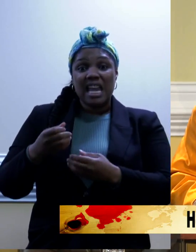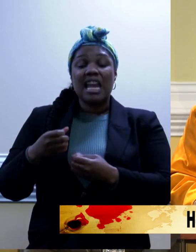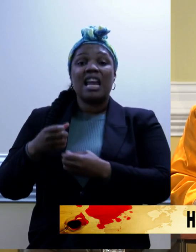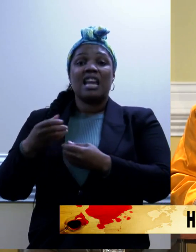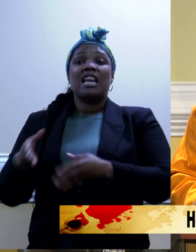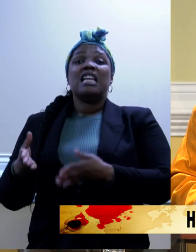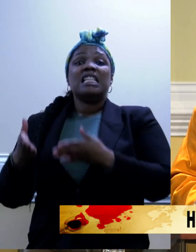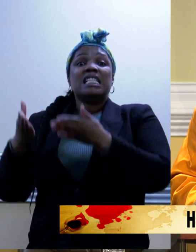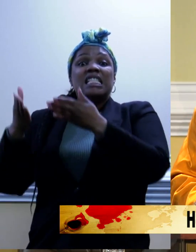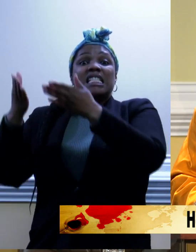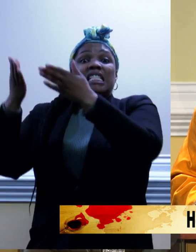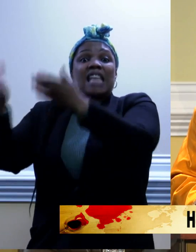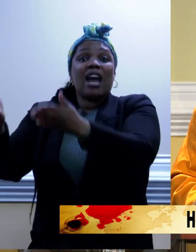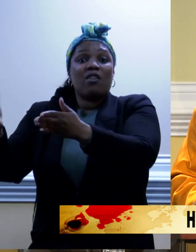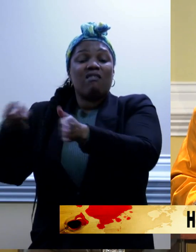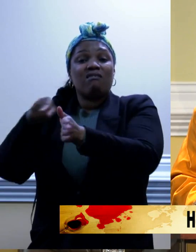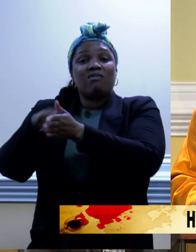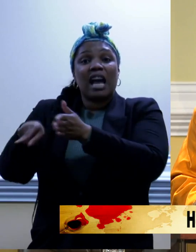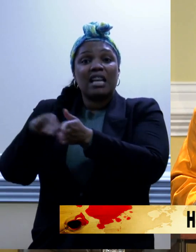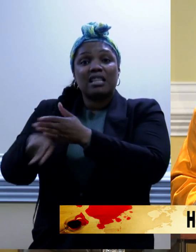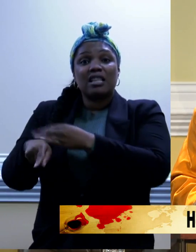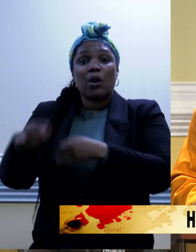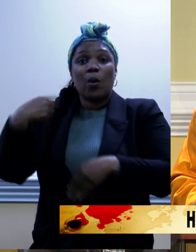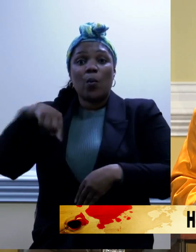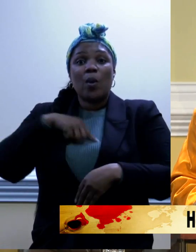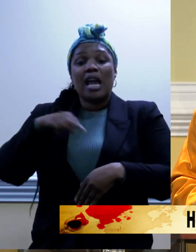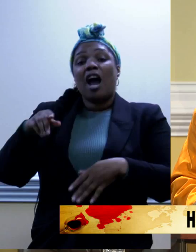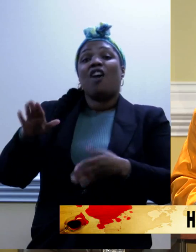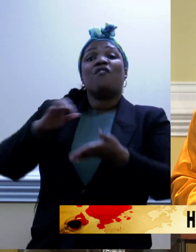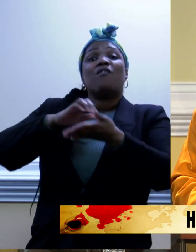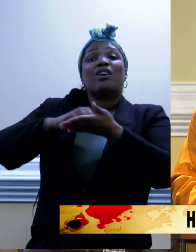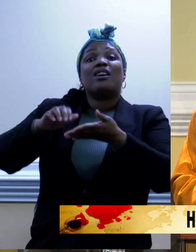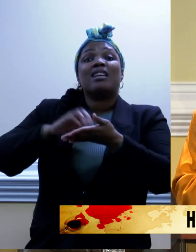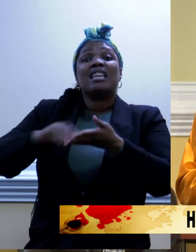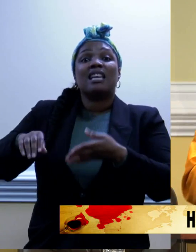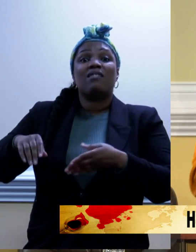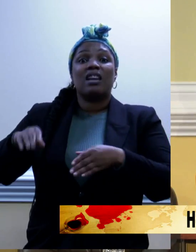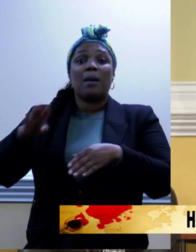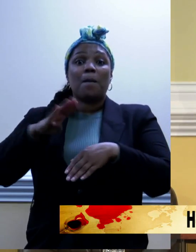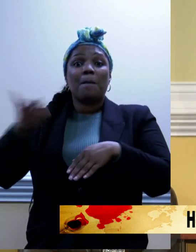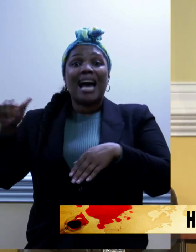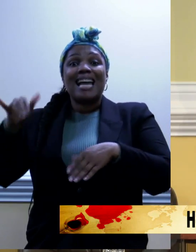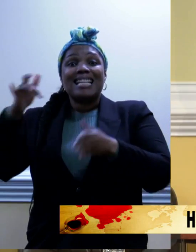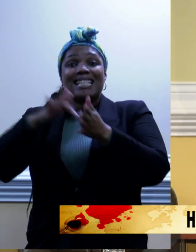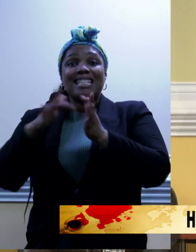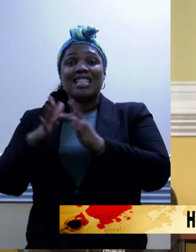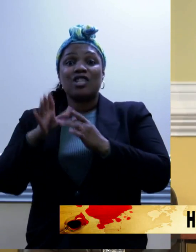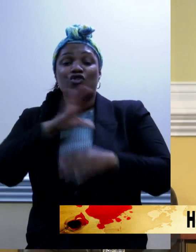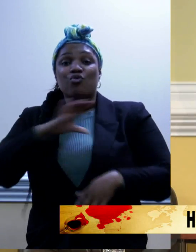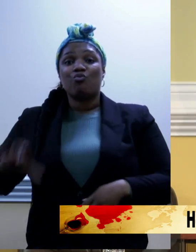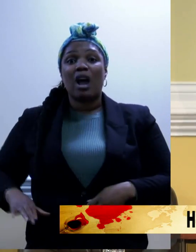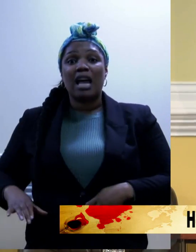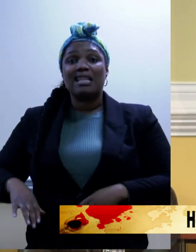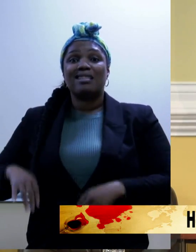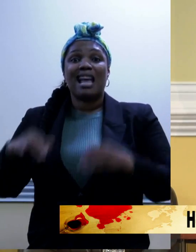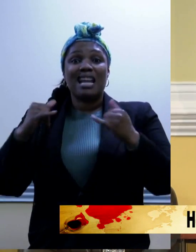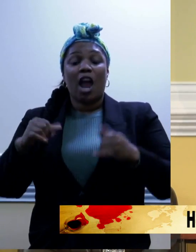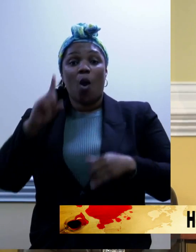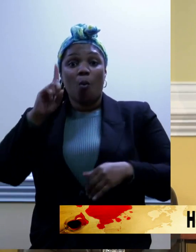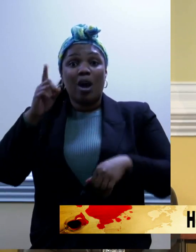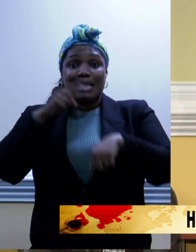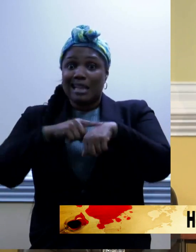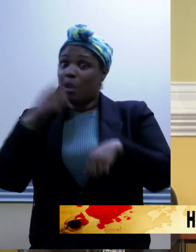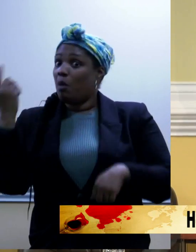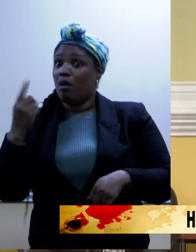the offering of the body of Jesus Christ one and for all. So